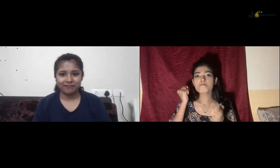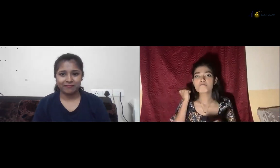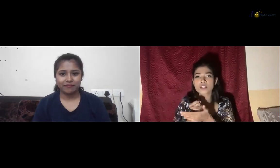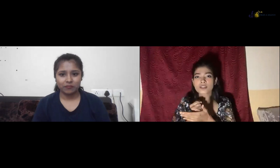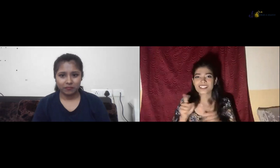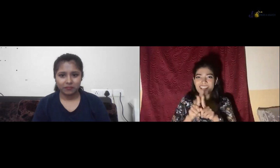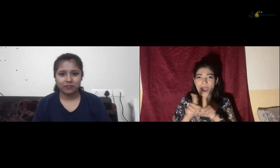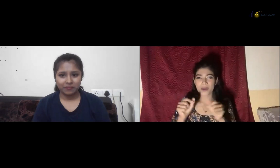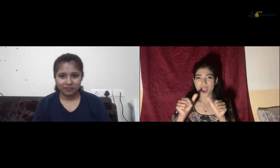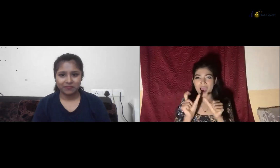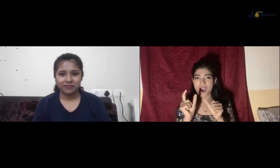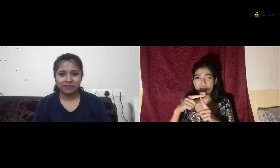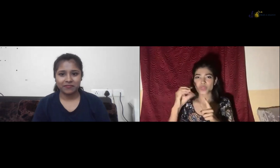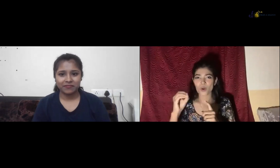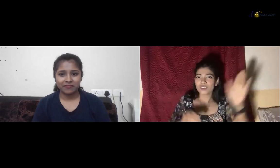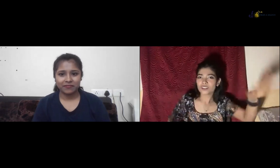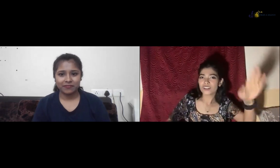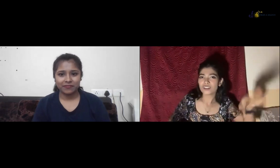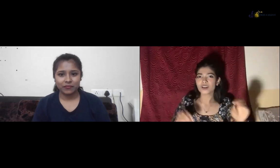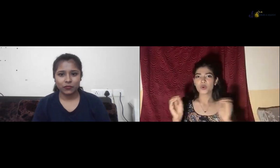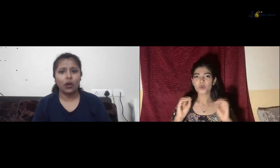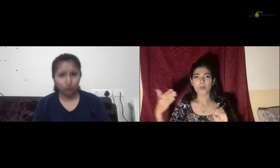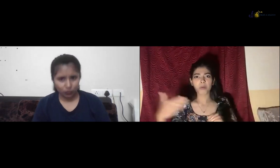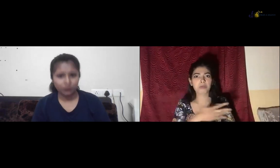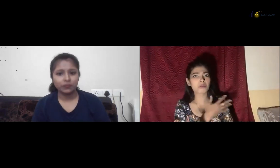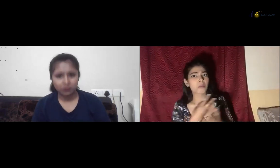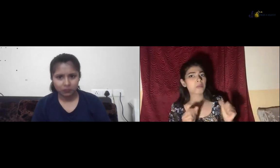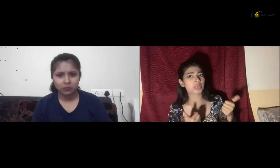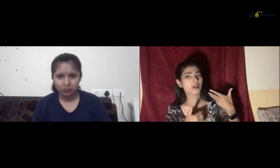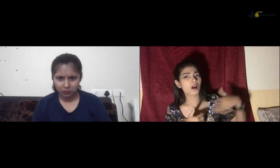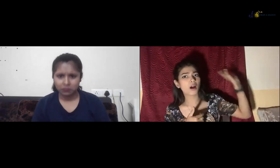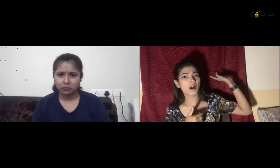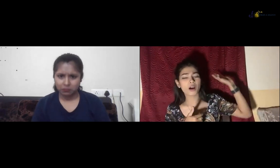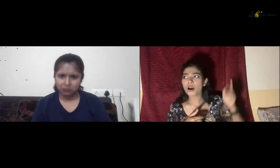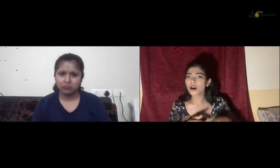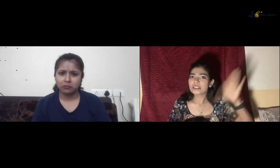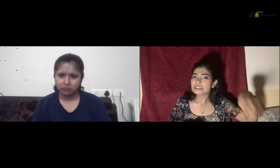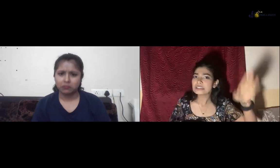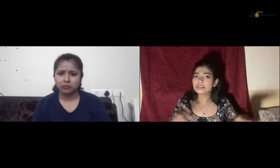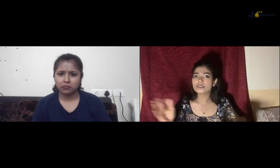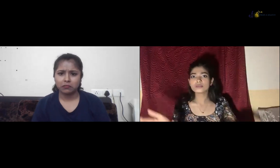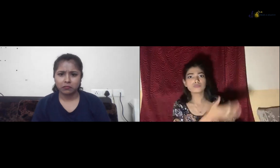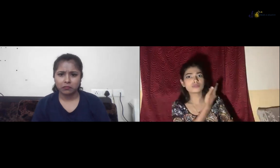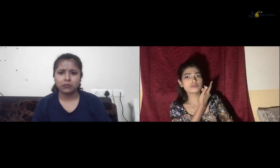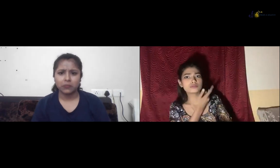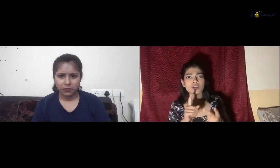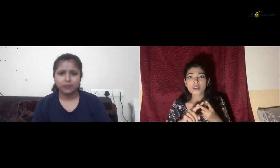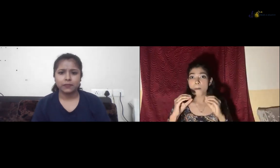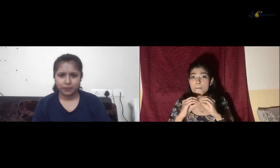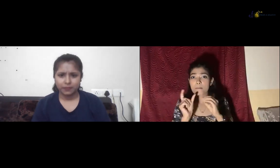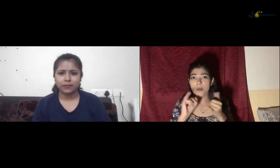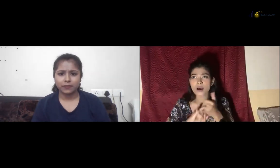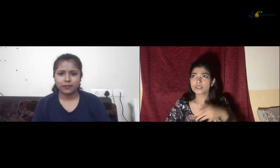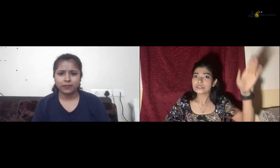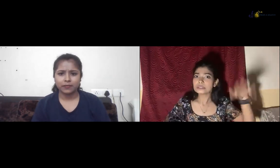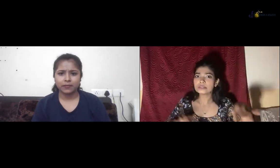was scared. But yeah, I was thinking I have to reach home. So I was trying to stop the